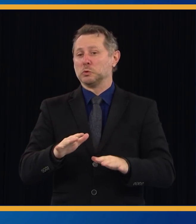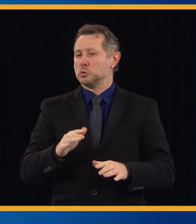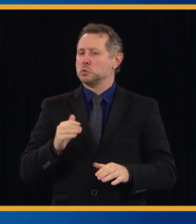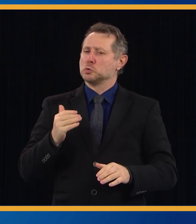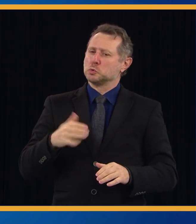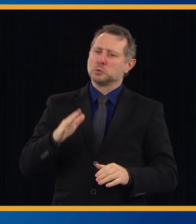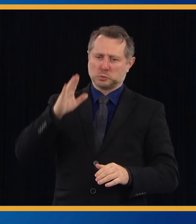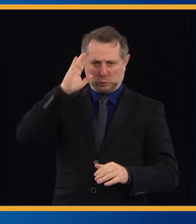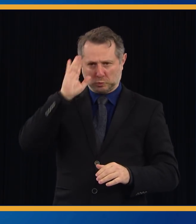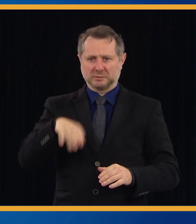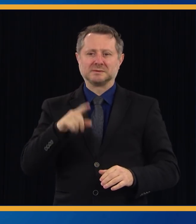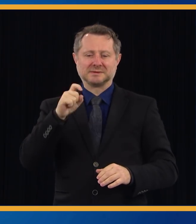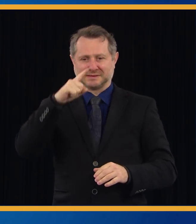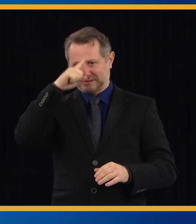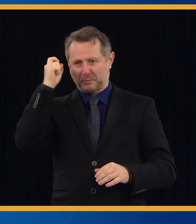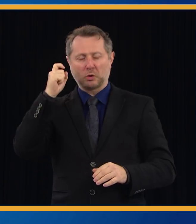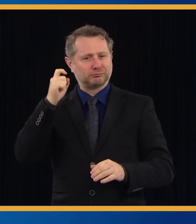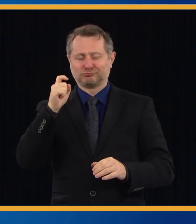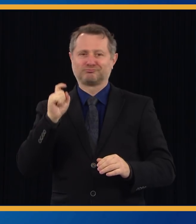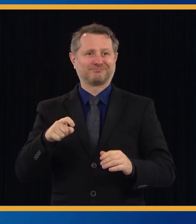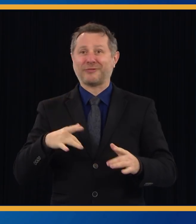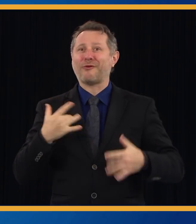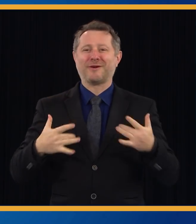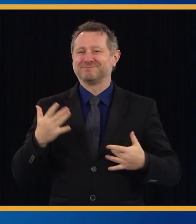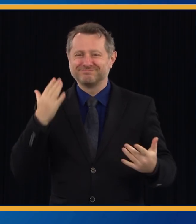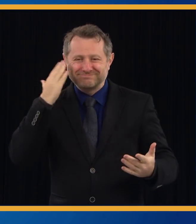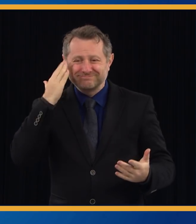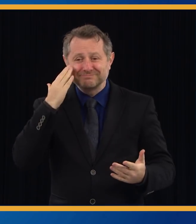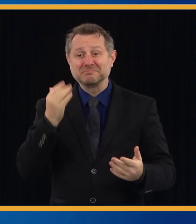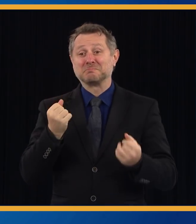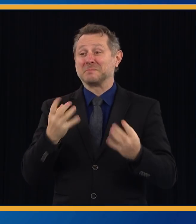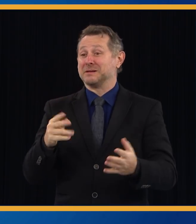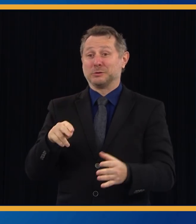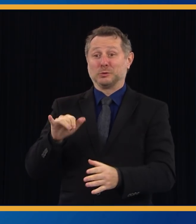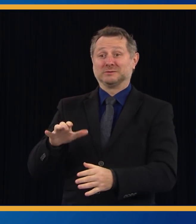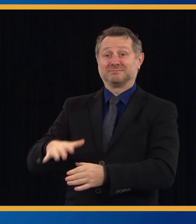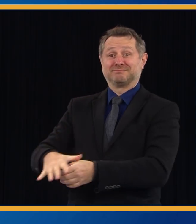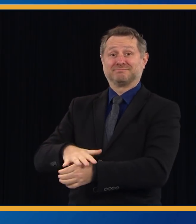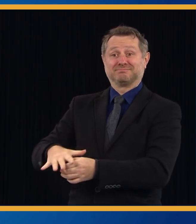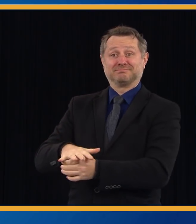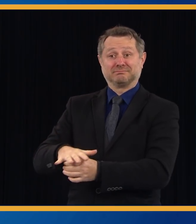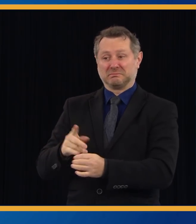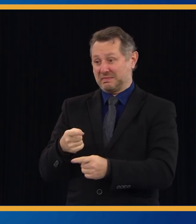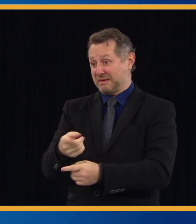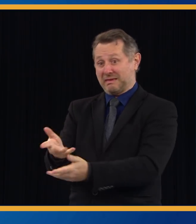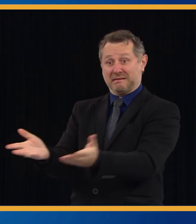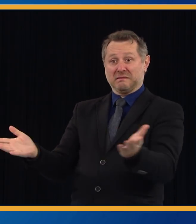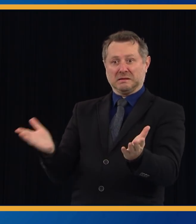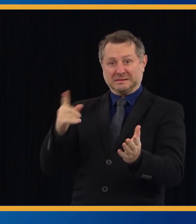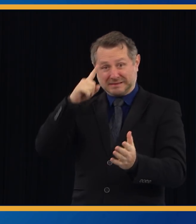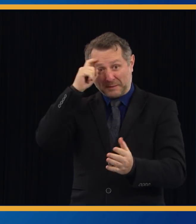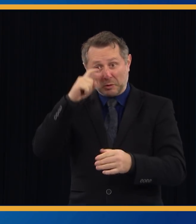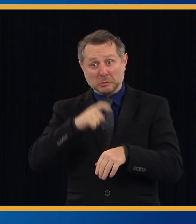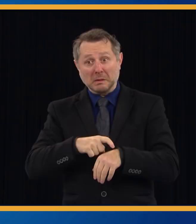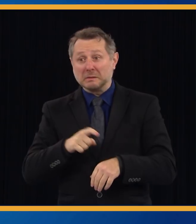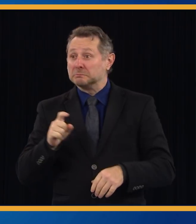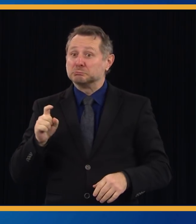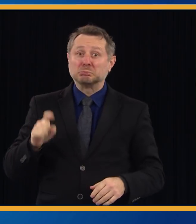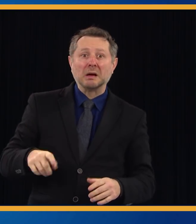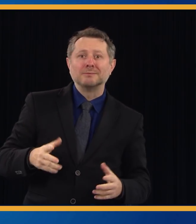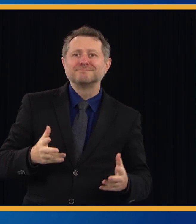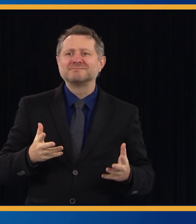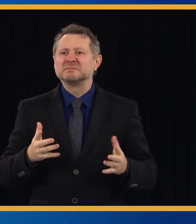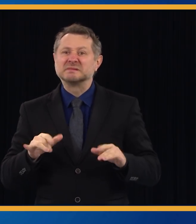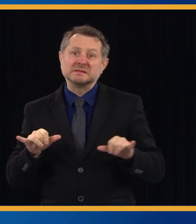York. You can't tell people in a dense urban environment all through the summer months, we don't